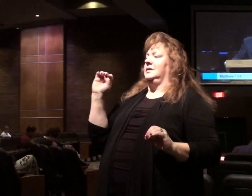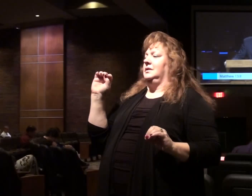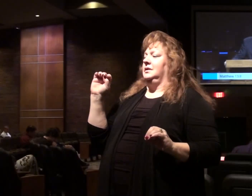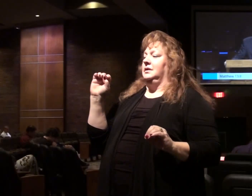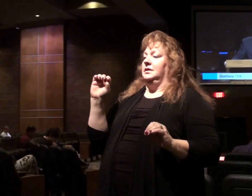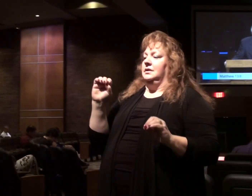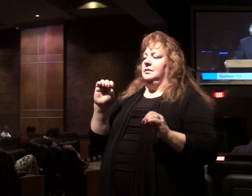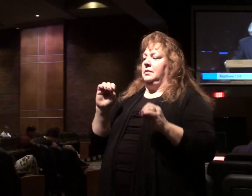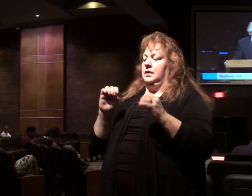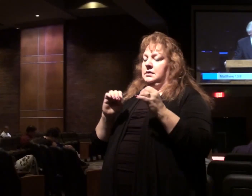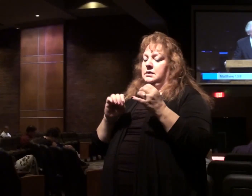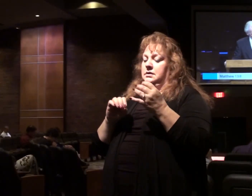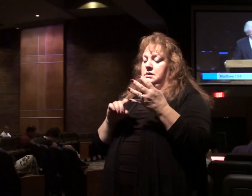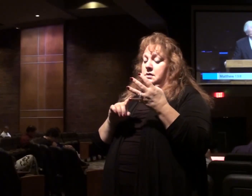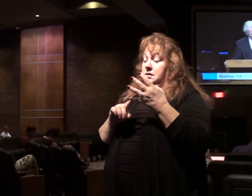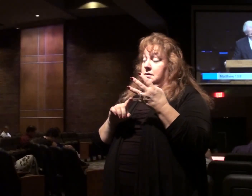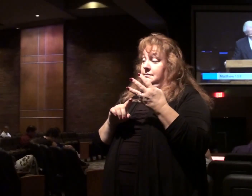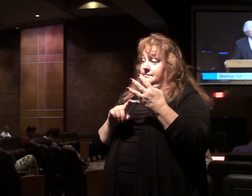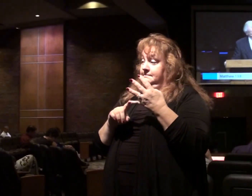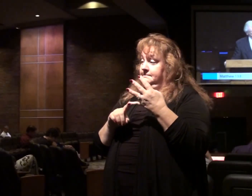the heart, back in